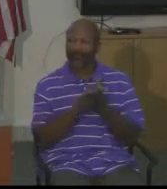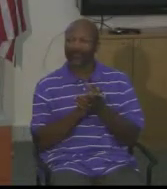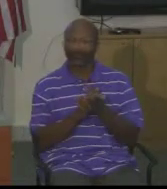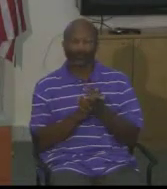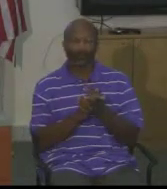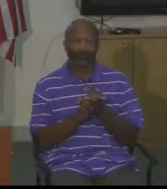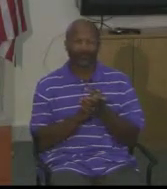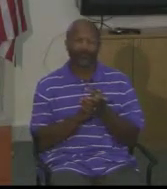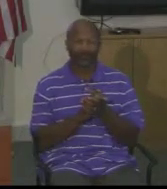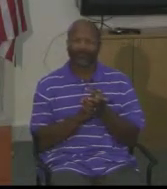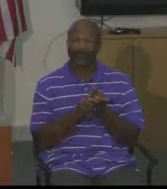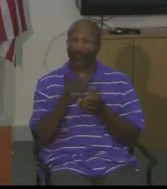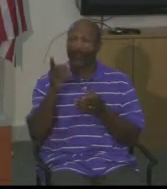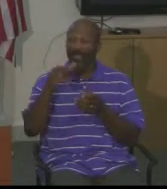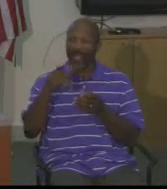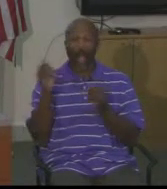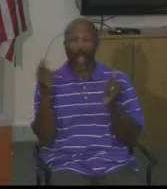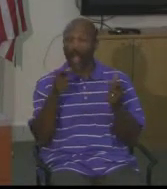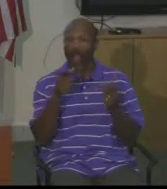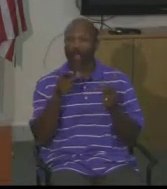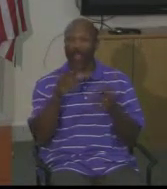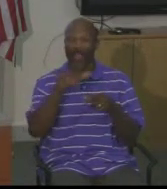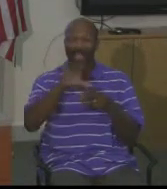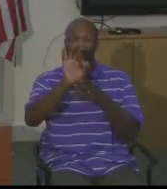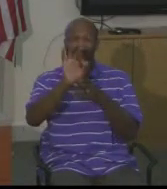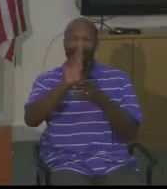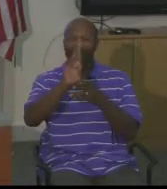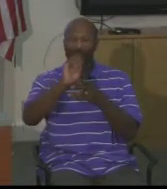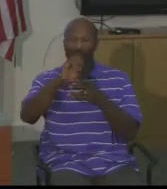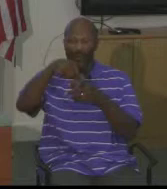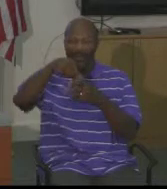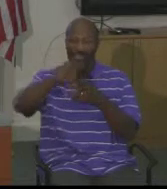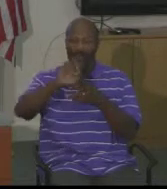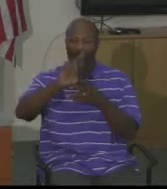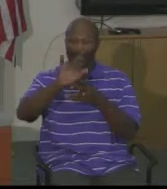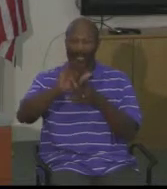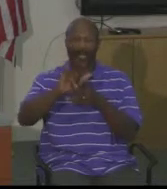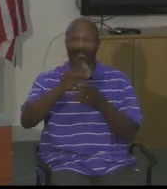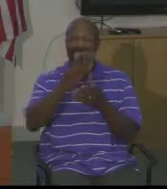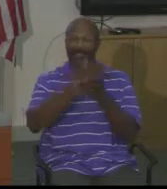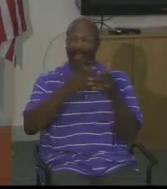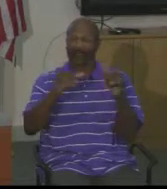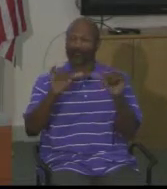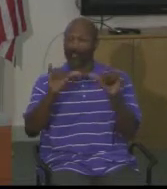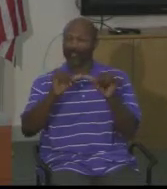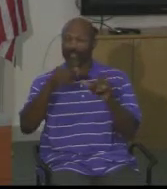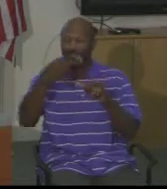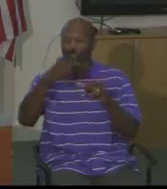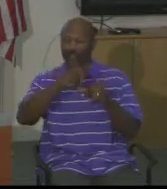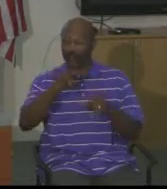Yeah. The radio is always, your frequency on your radio is in some hertz.